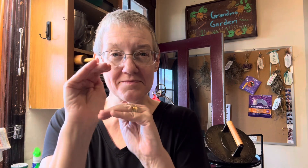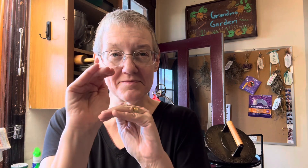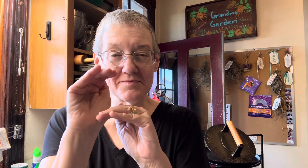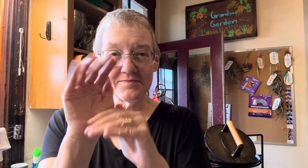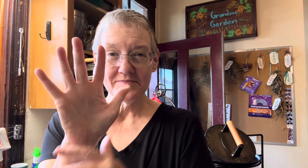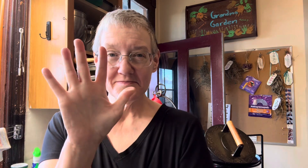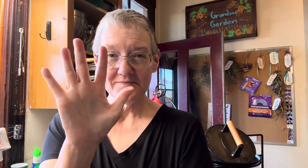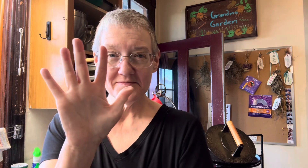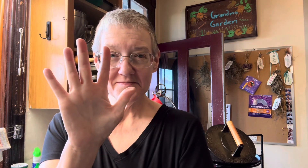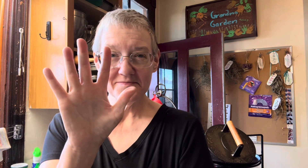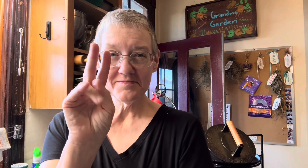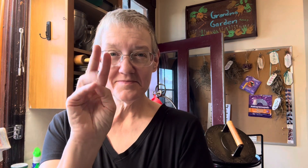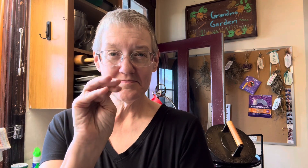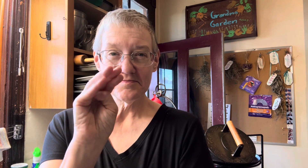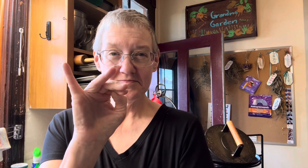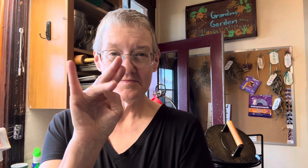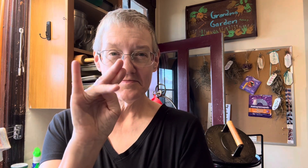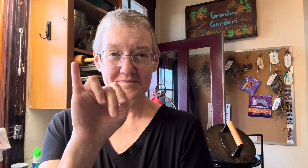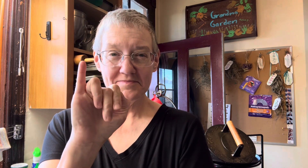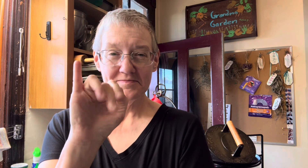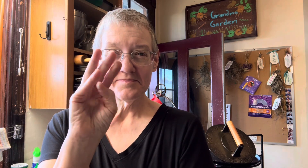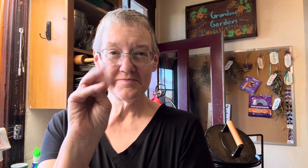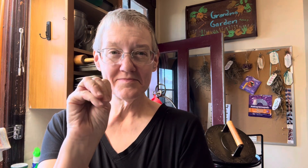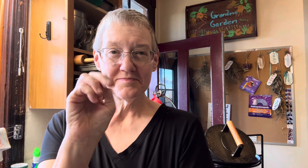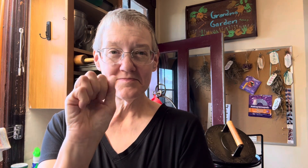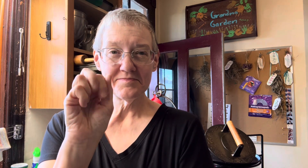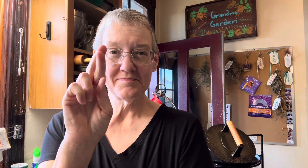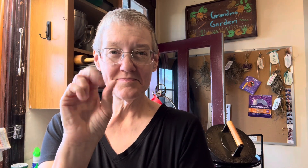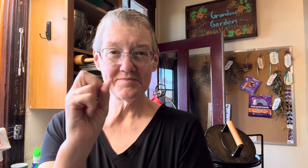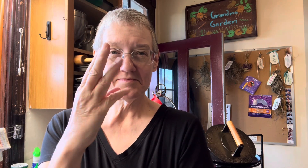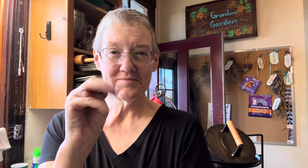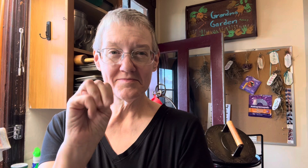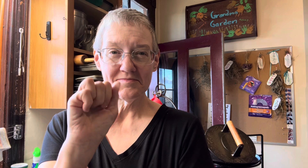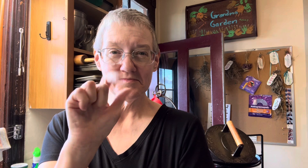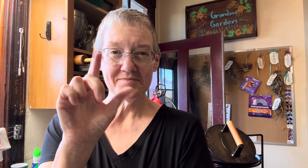But I limit him to only 5 mini marshmallows,